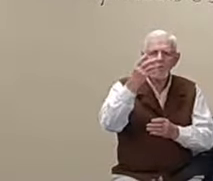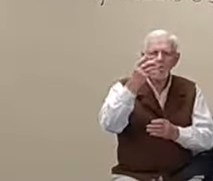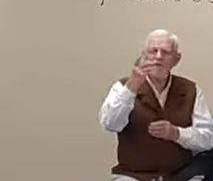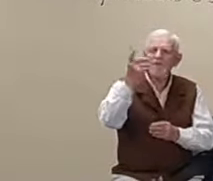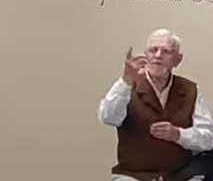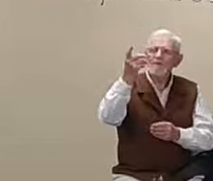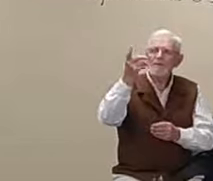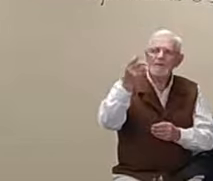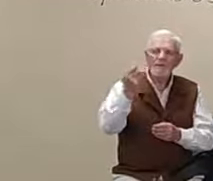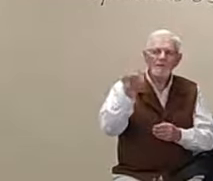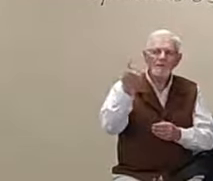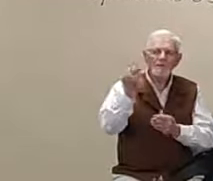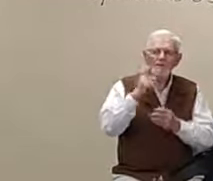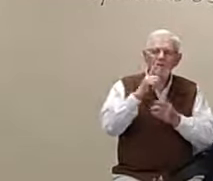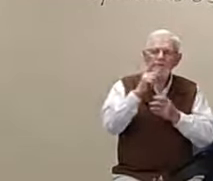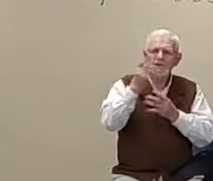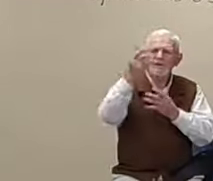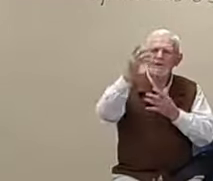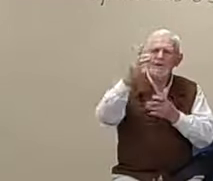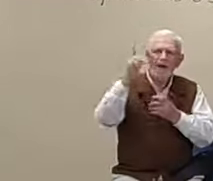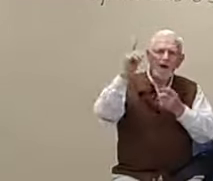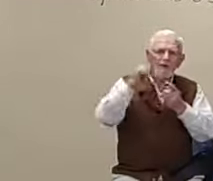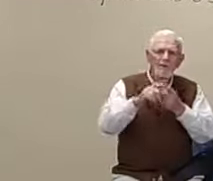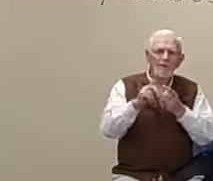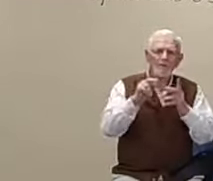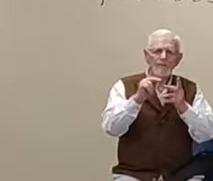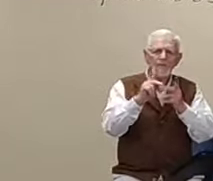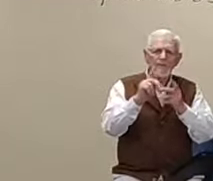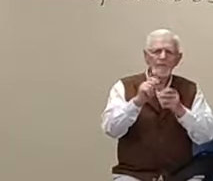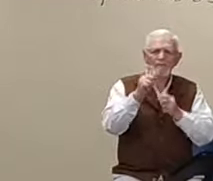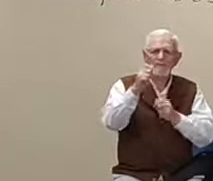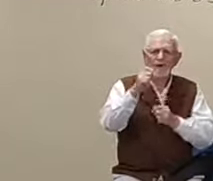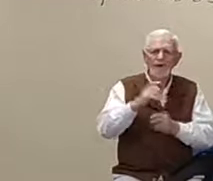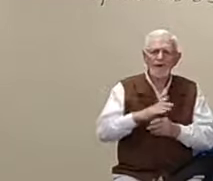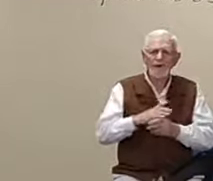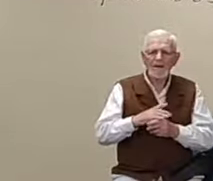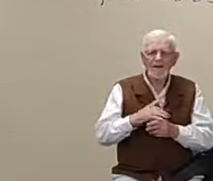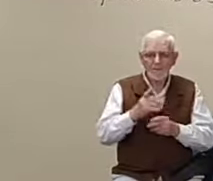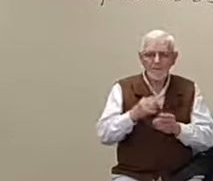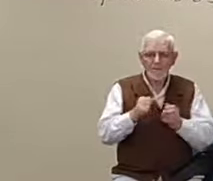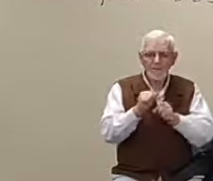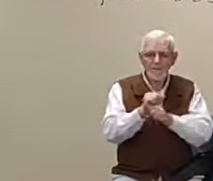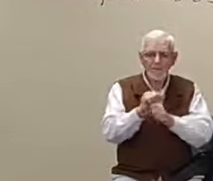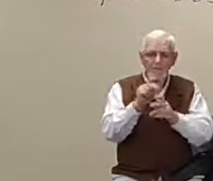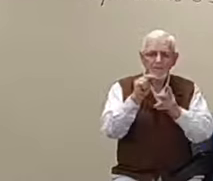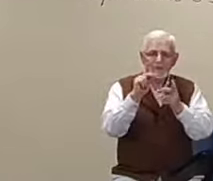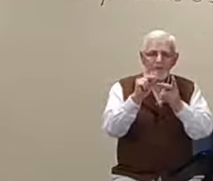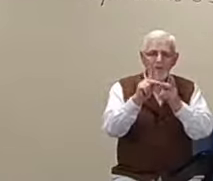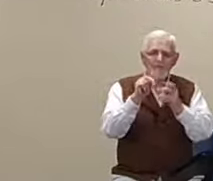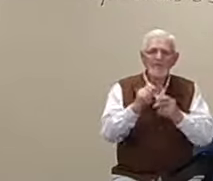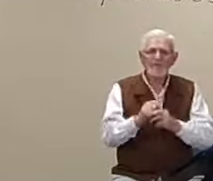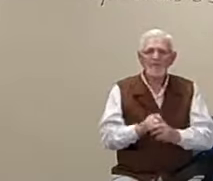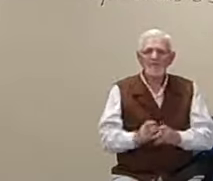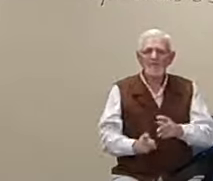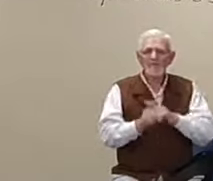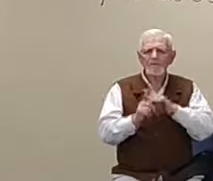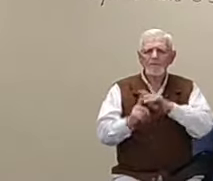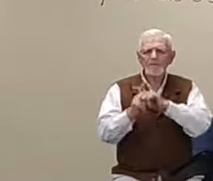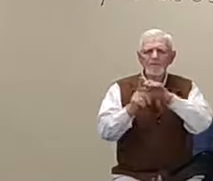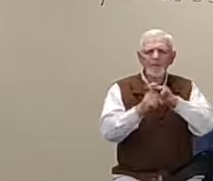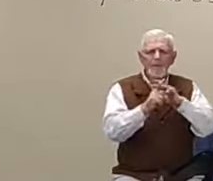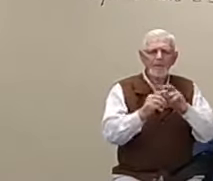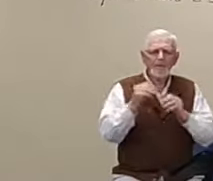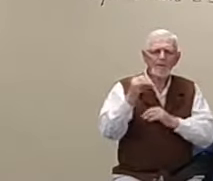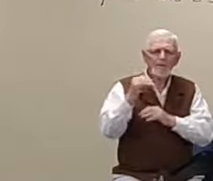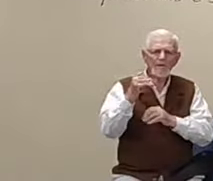know thee, the only true God, unto a perfect man. You see that? There's that word perfect again. It keeps popping up. Unto the measure,